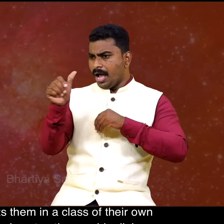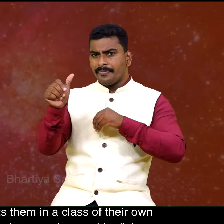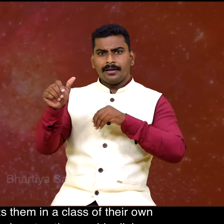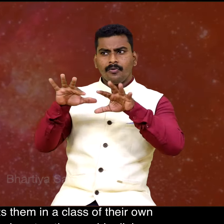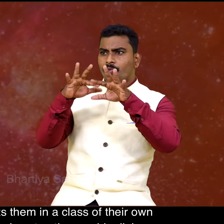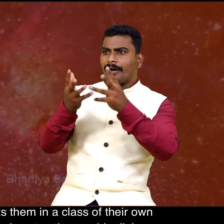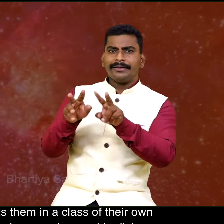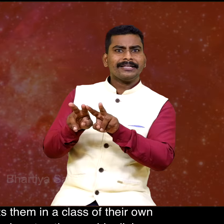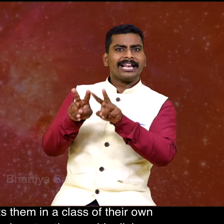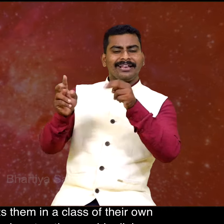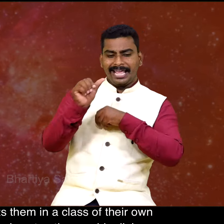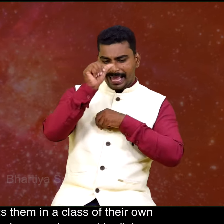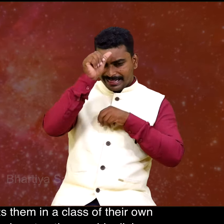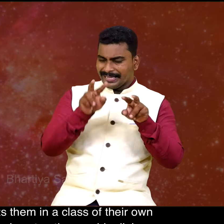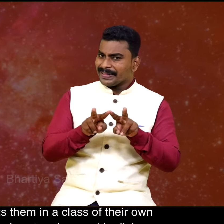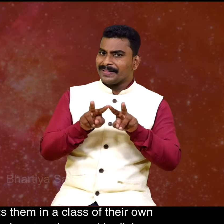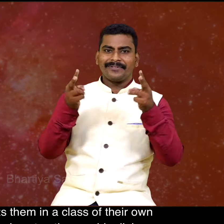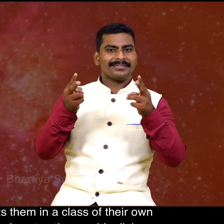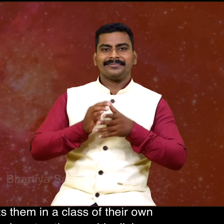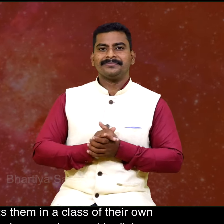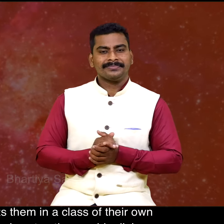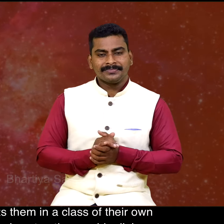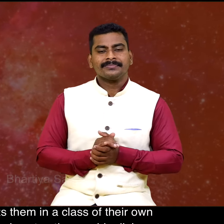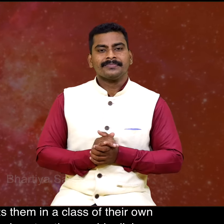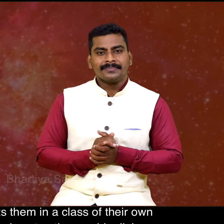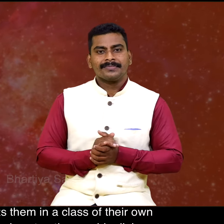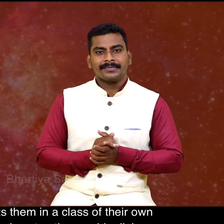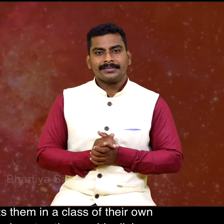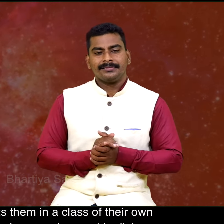in comparison to other world religions.